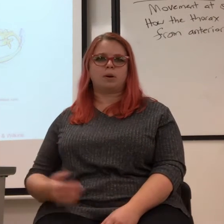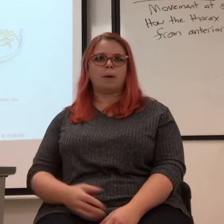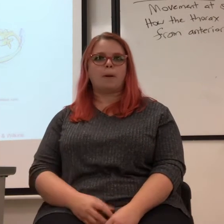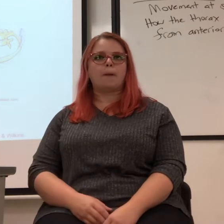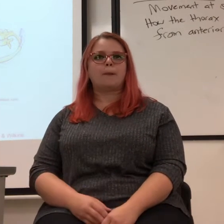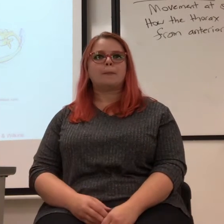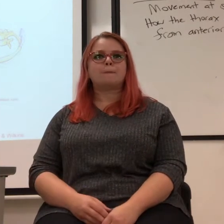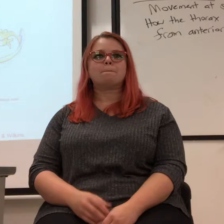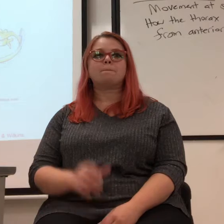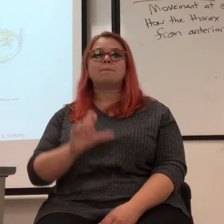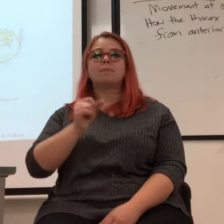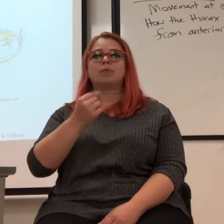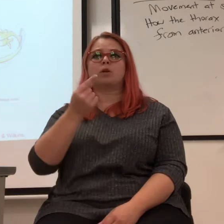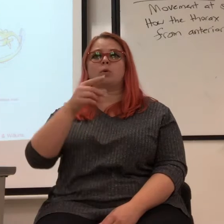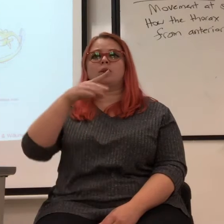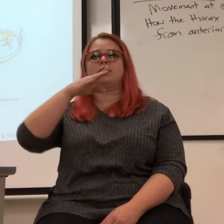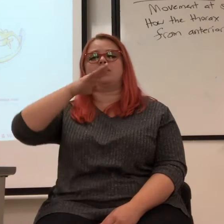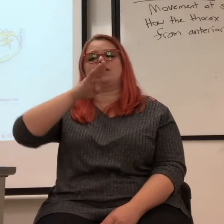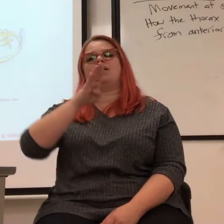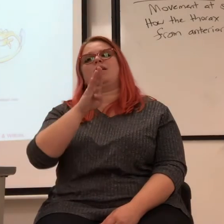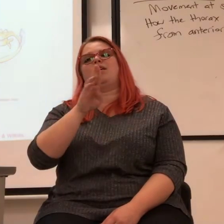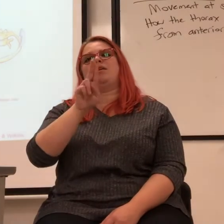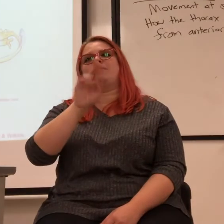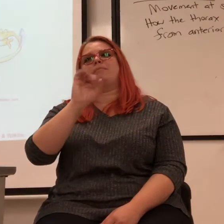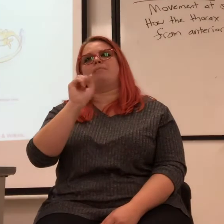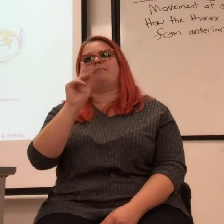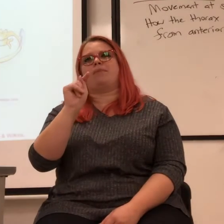The other one, the bucket handle movement,